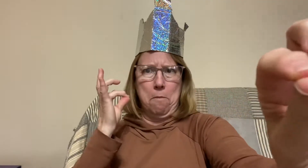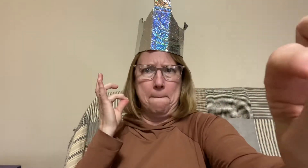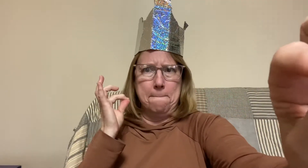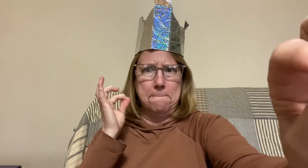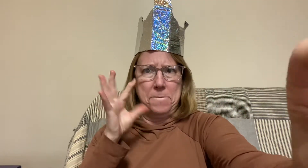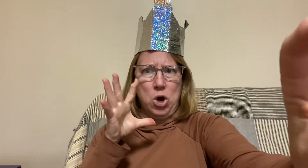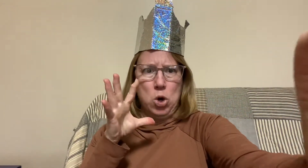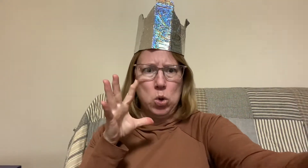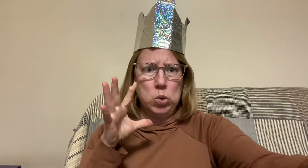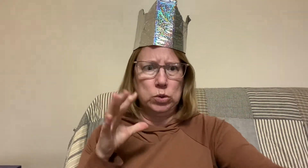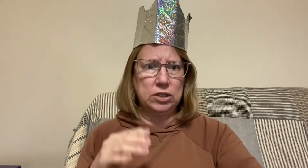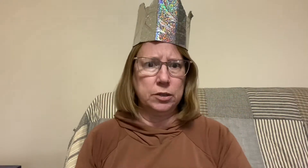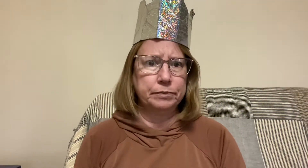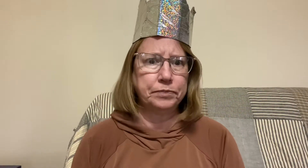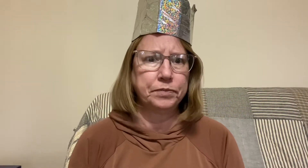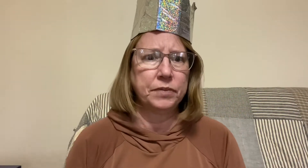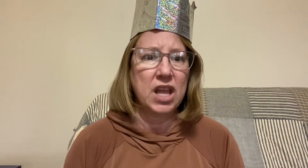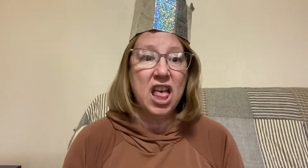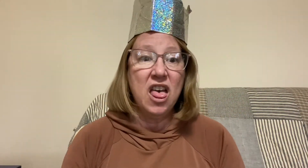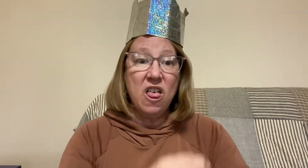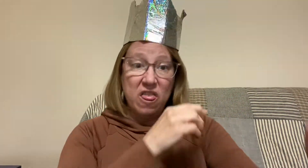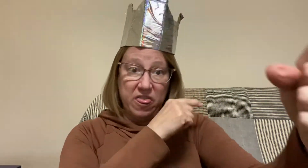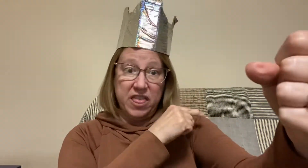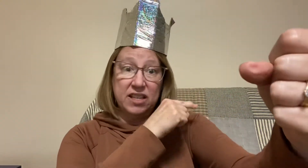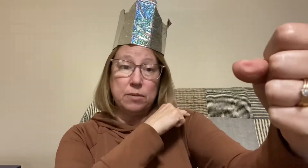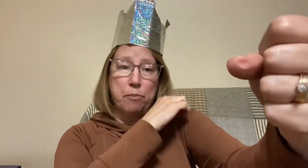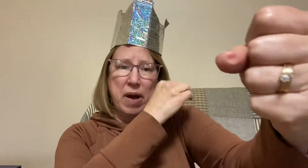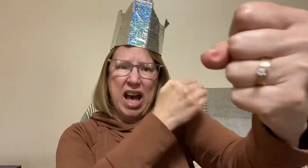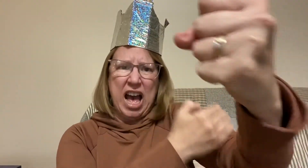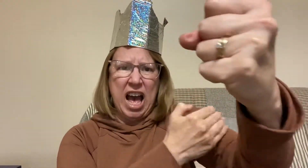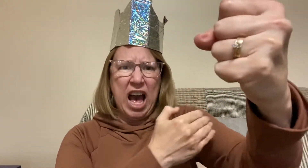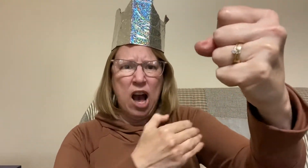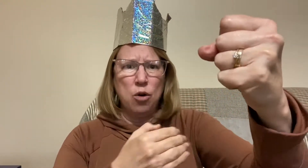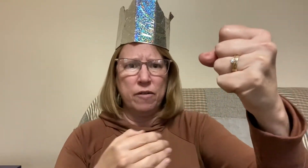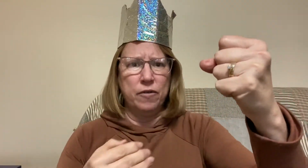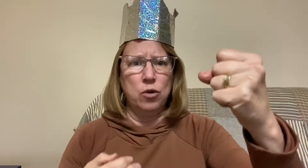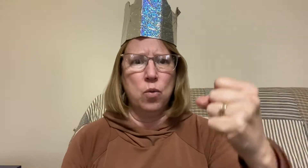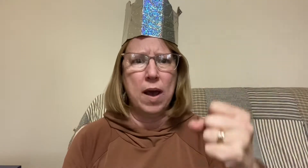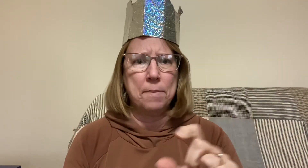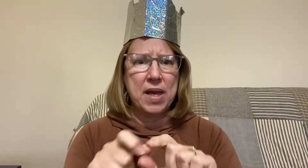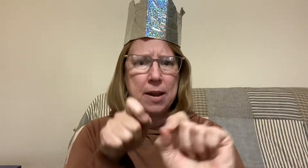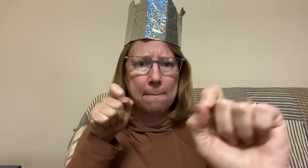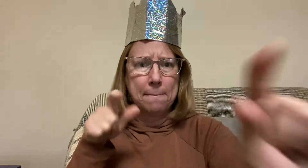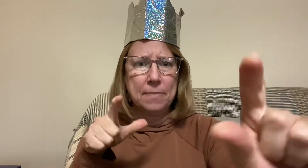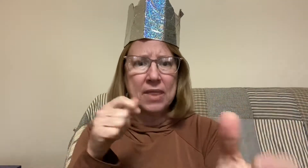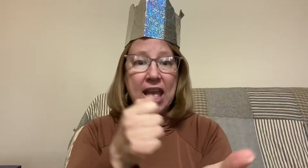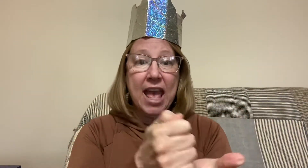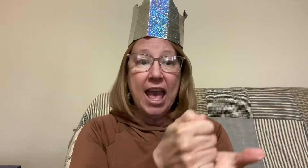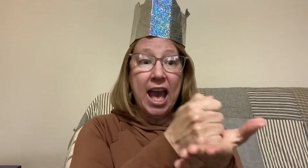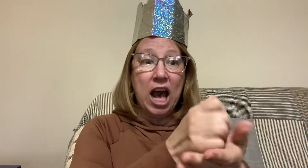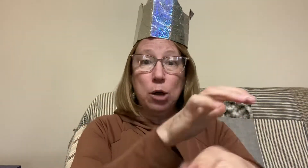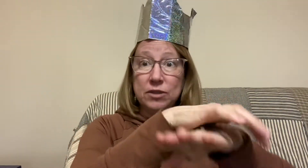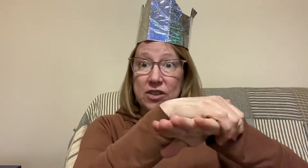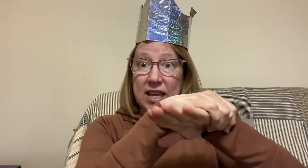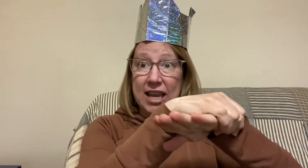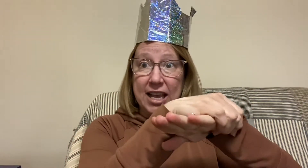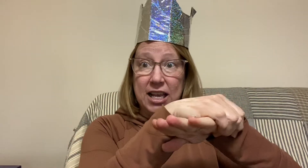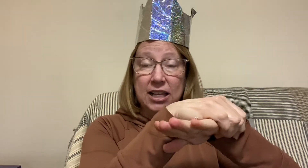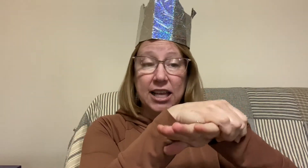long bows. This powerful weapon helped the